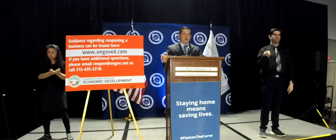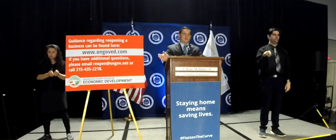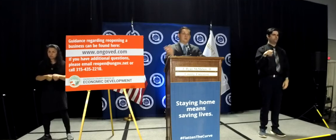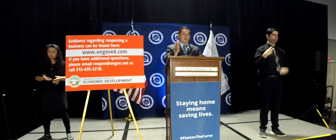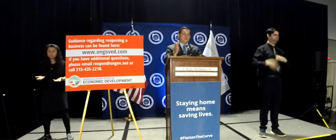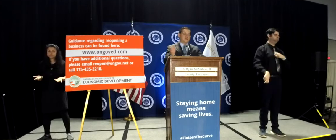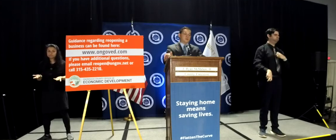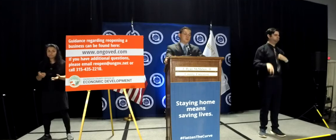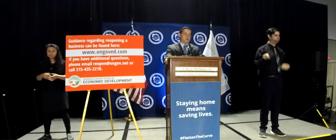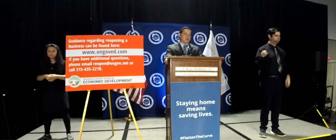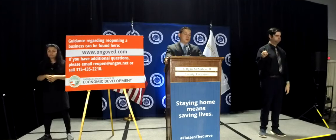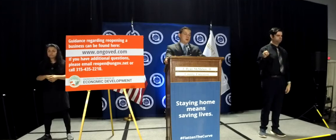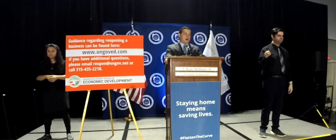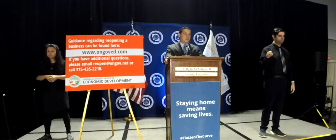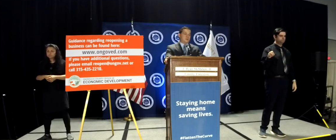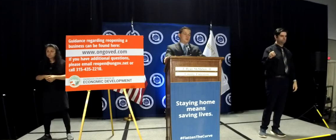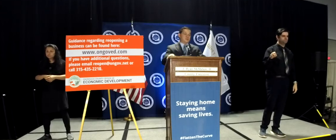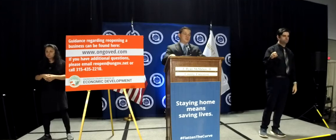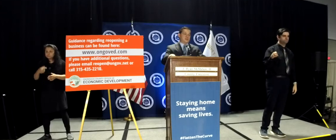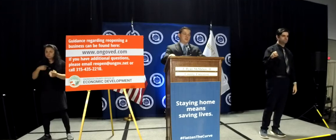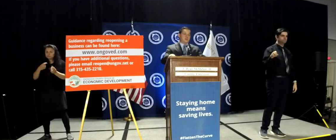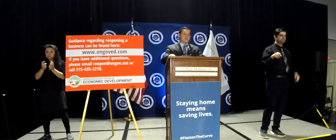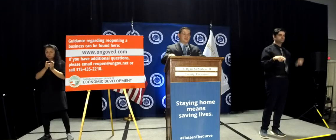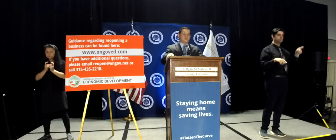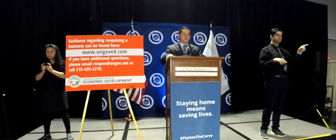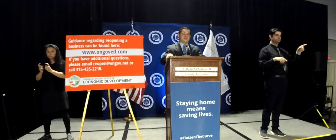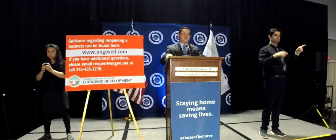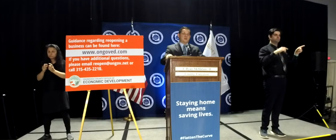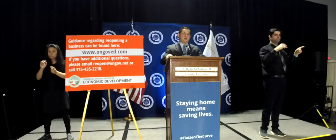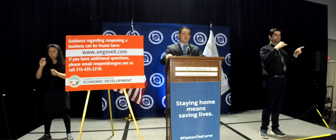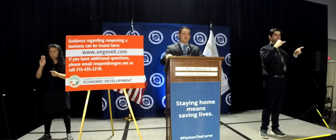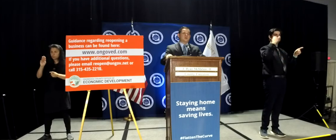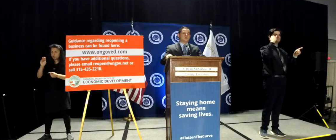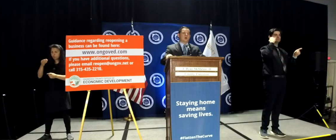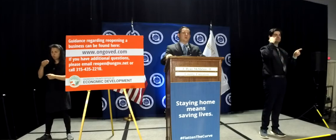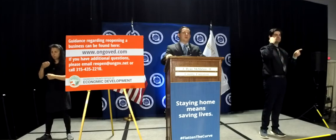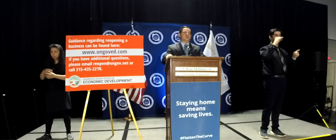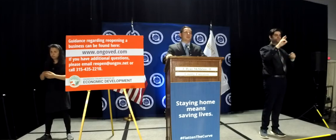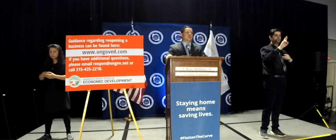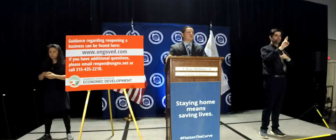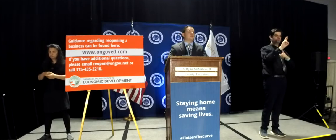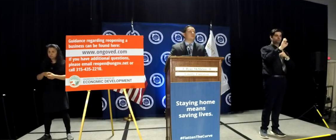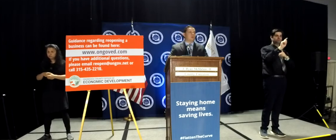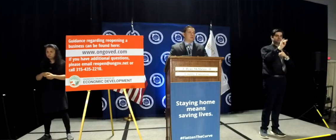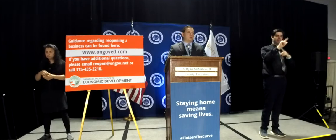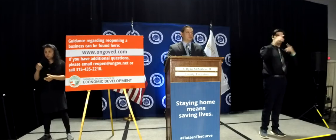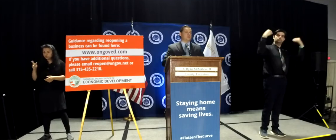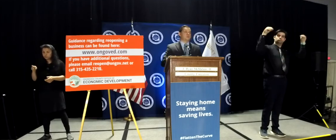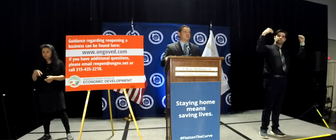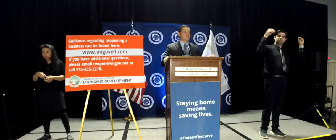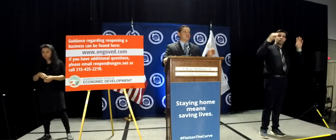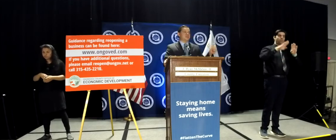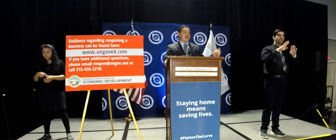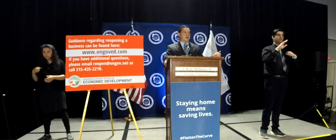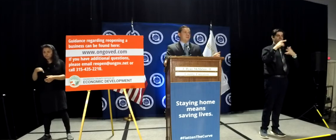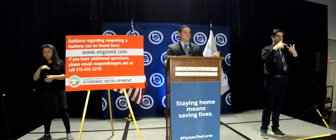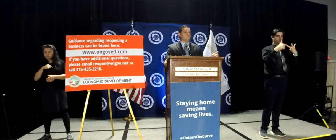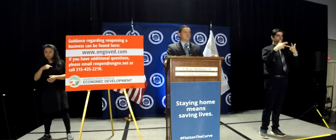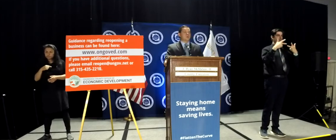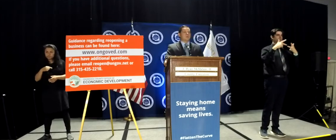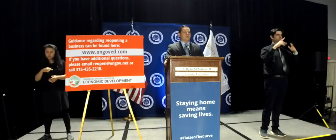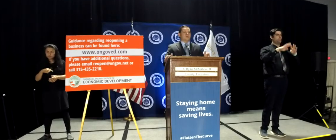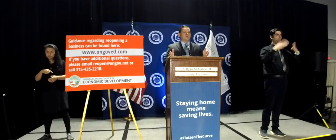open. So we're having those conversations. But there's things that are specific to our region that are different from other regions. There's the